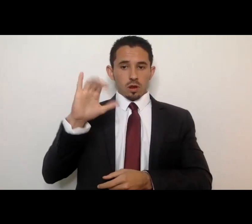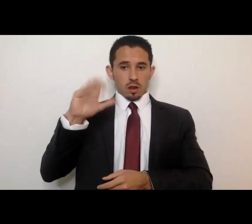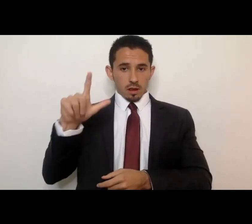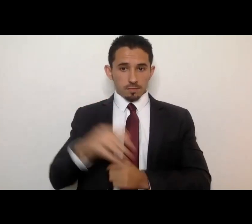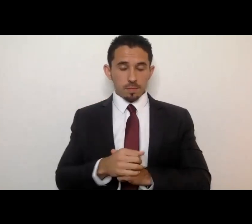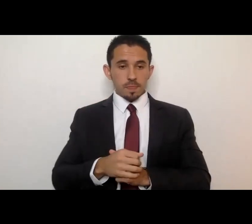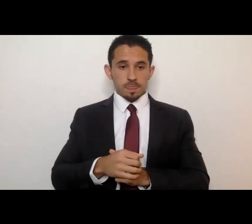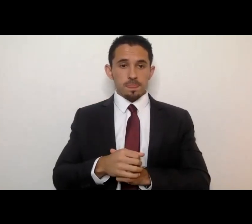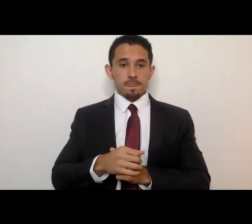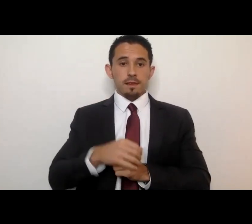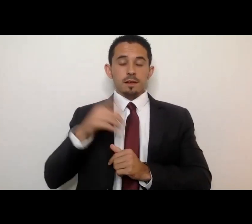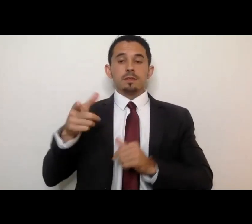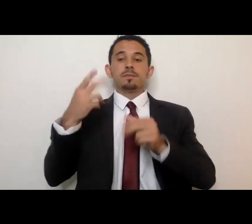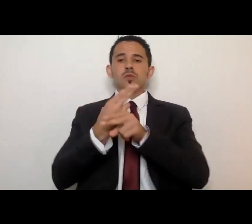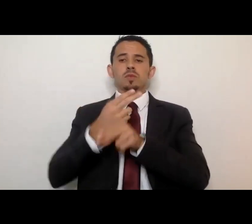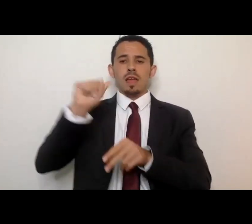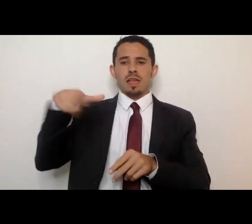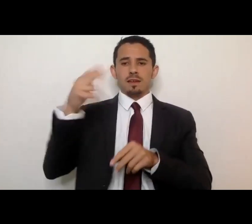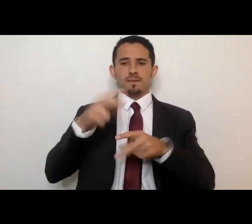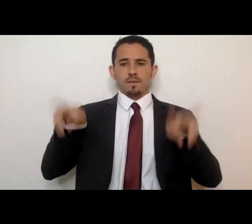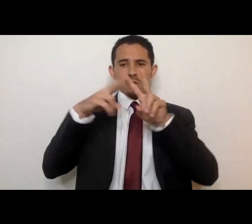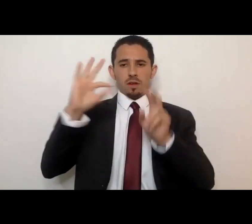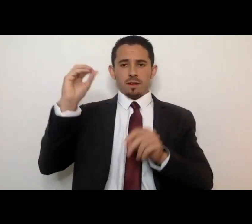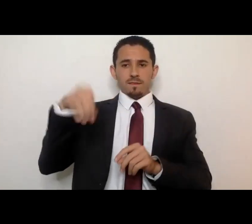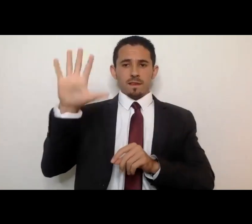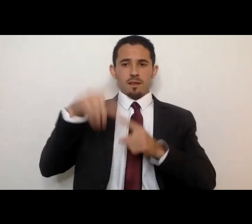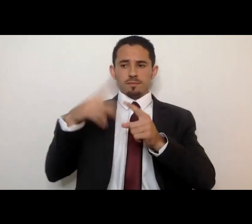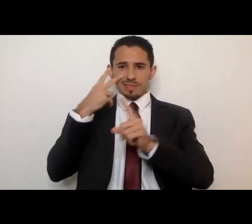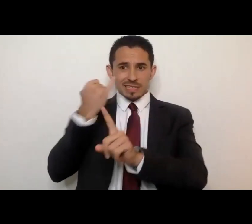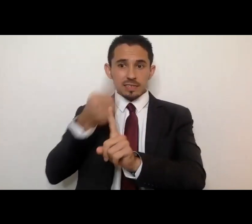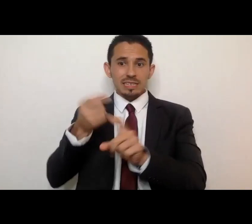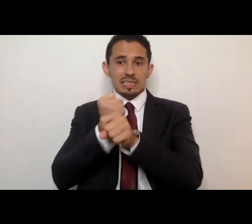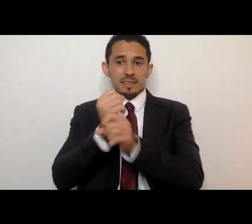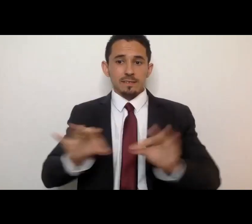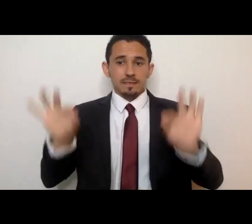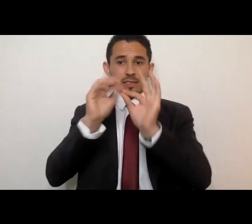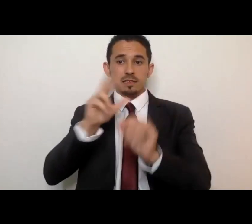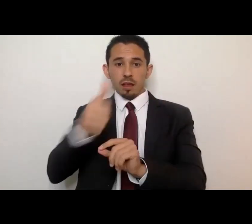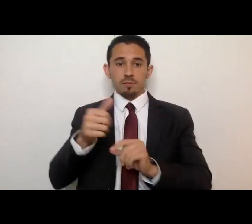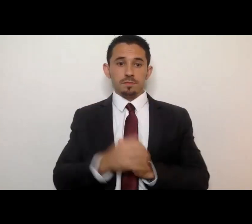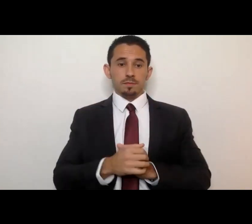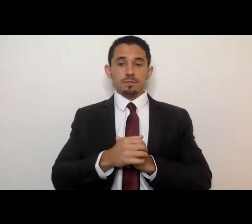and my variables were all categorical. And